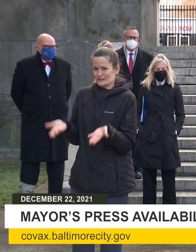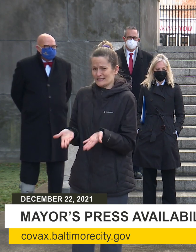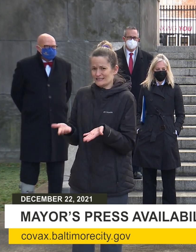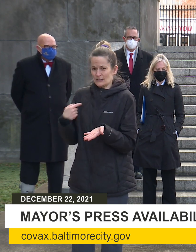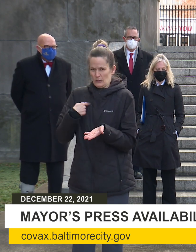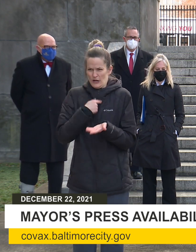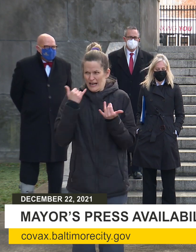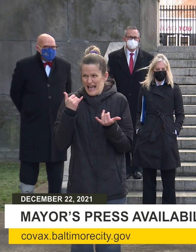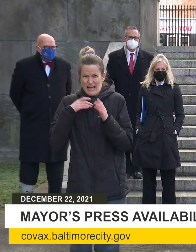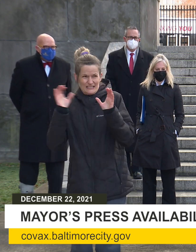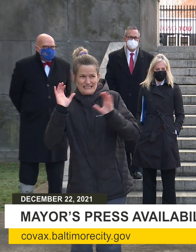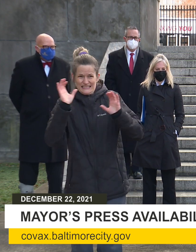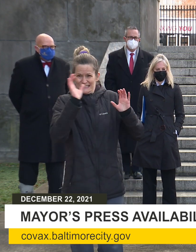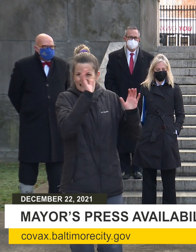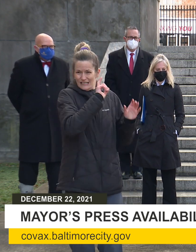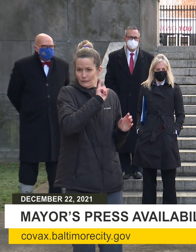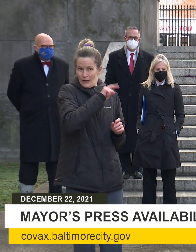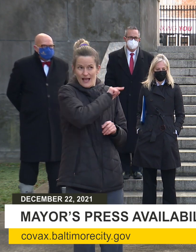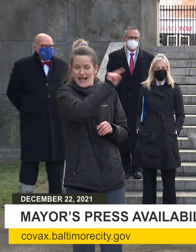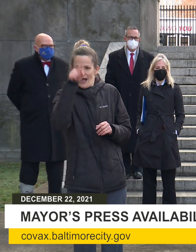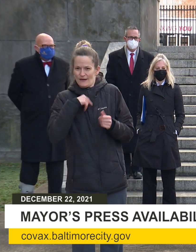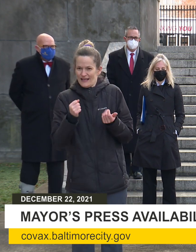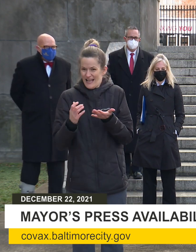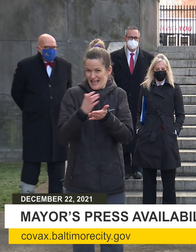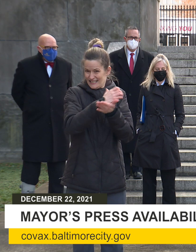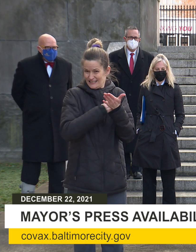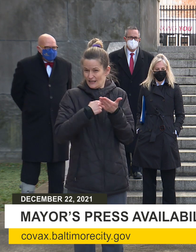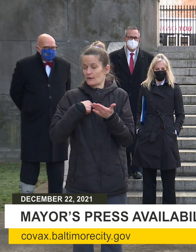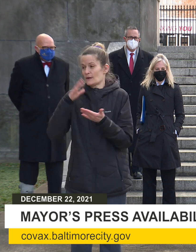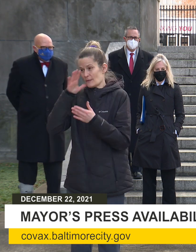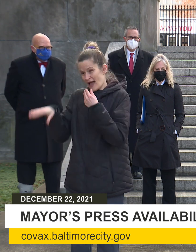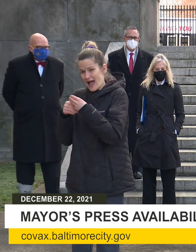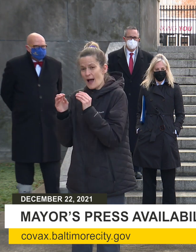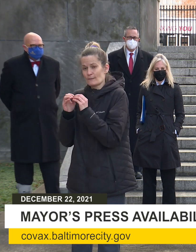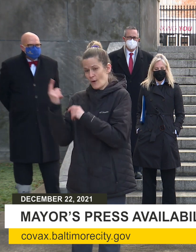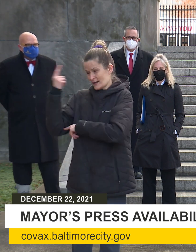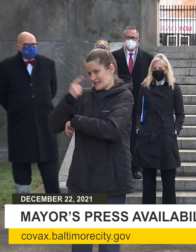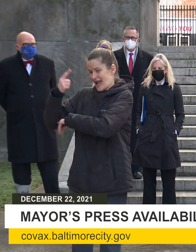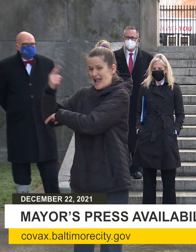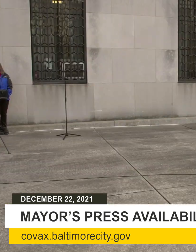expanded testing to an additional day and are looking at other ways to expand testing.